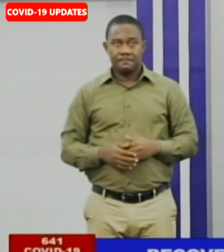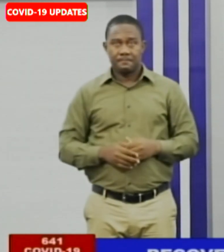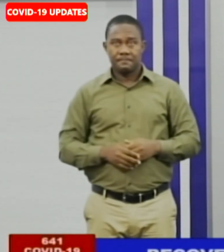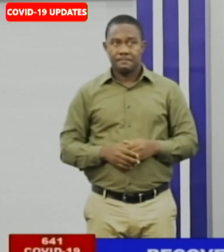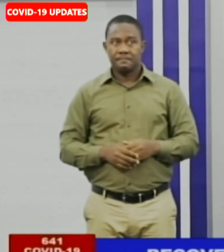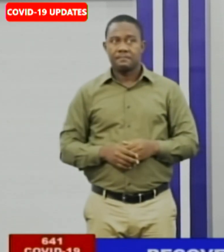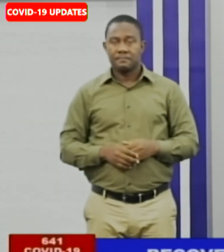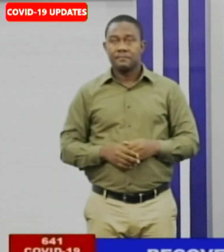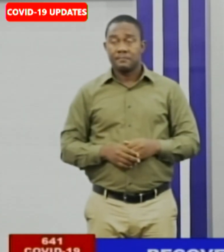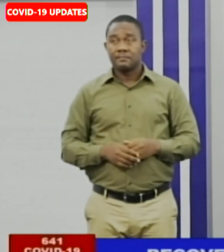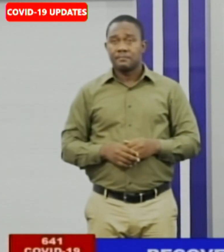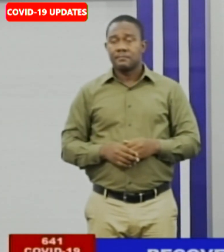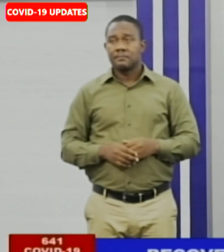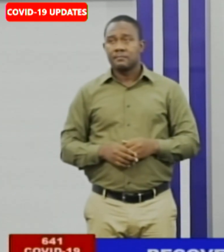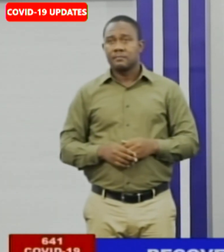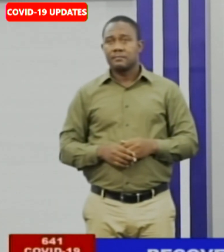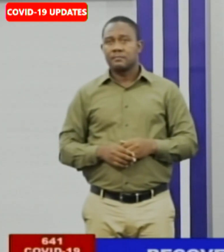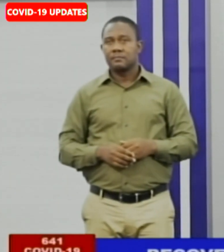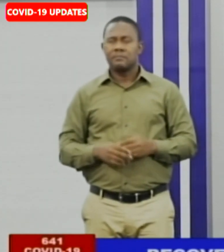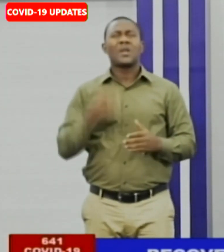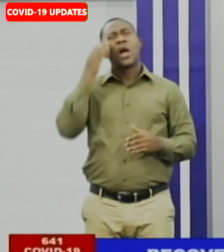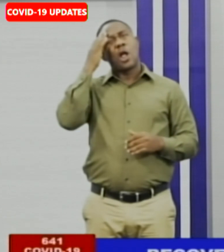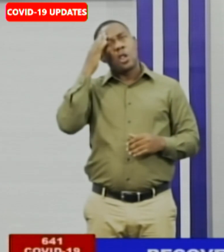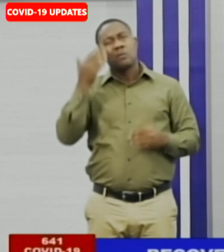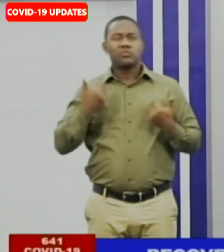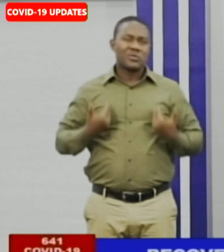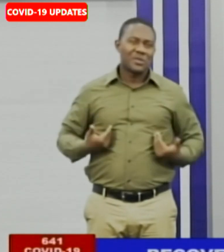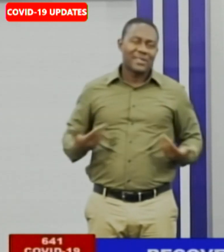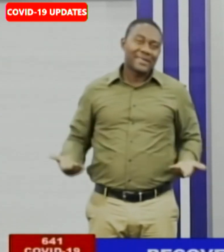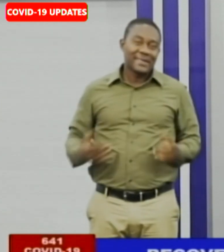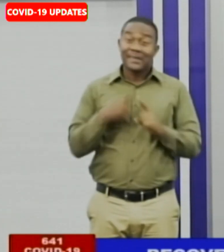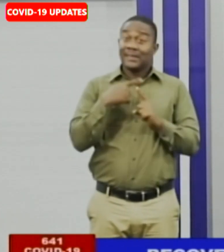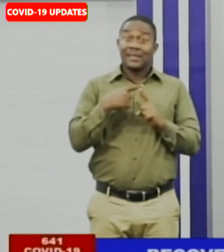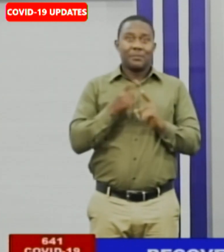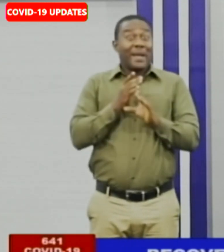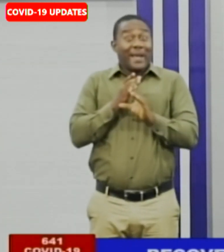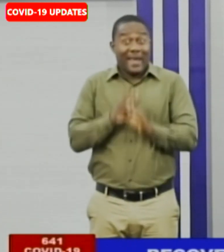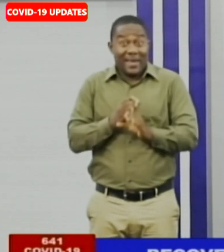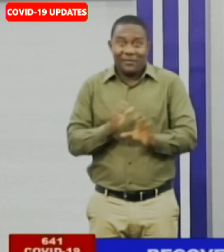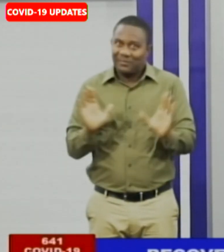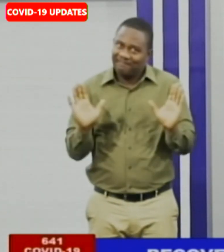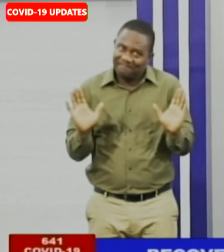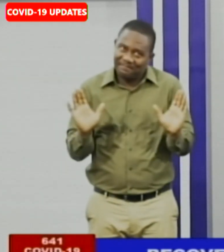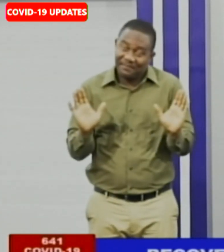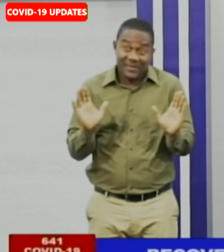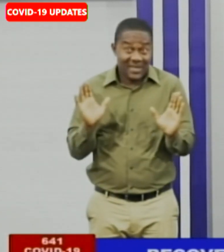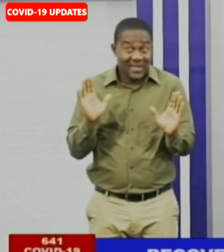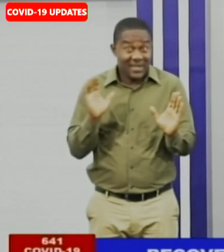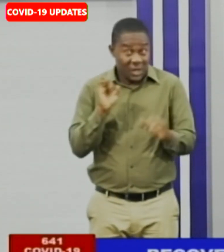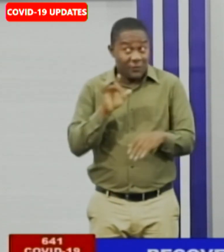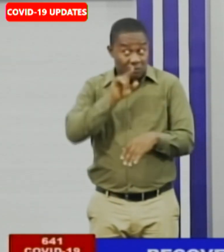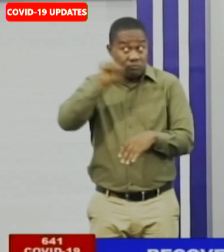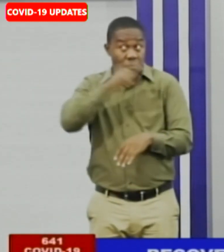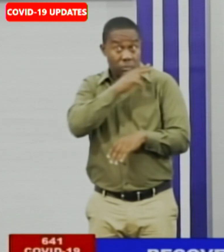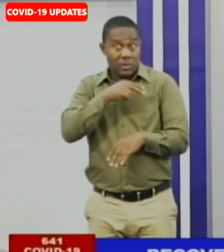yes. sound... I know my status, so I'm just being very careful. Yeah. Yes, if you've been there, you know what I'm trying to tell